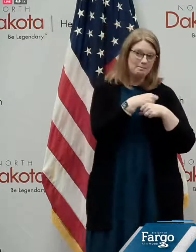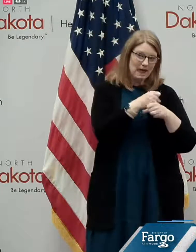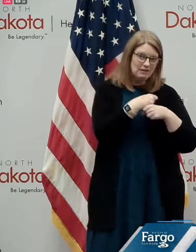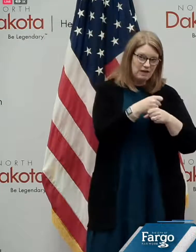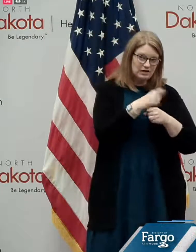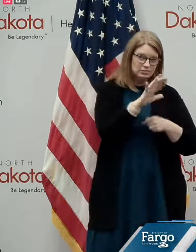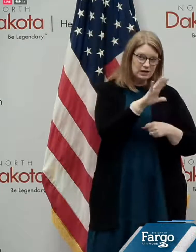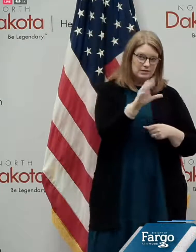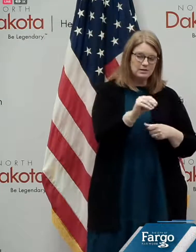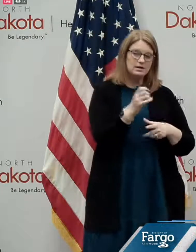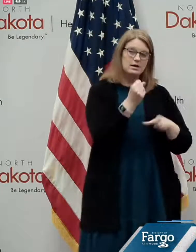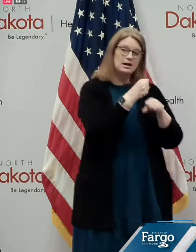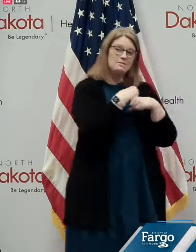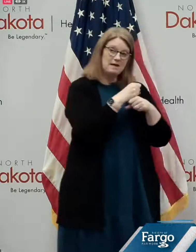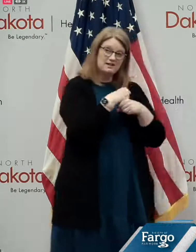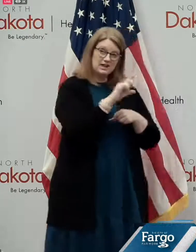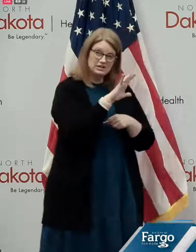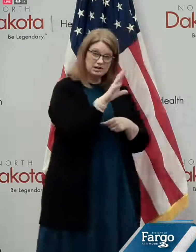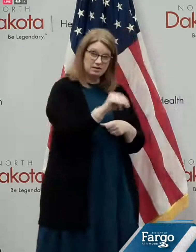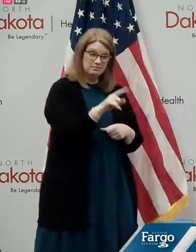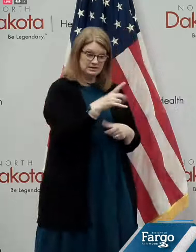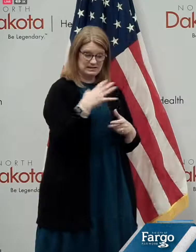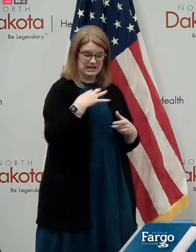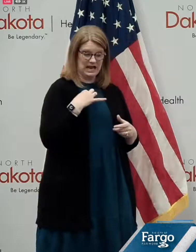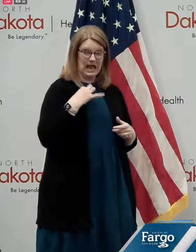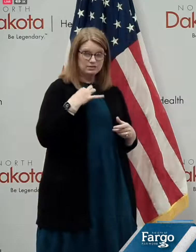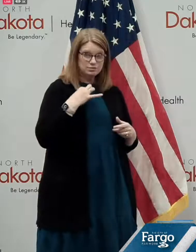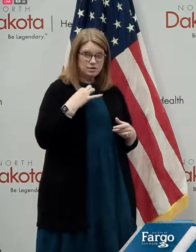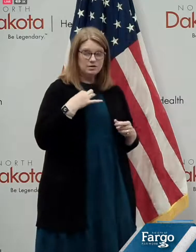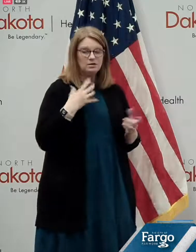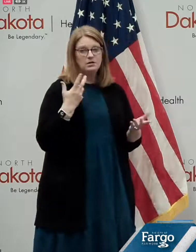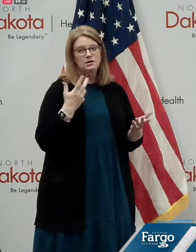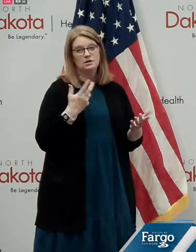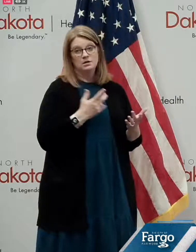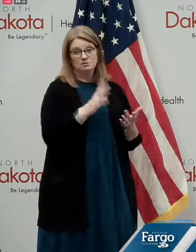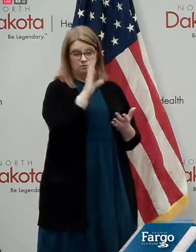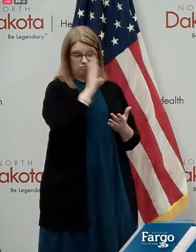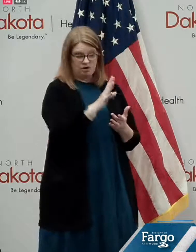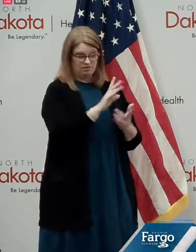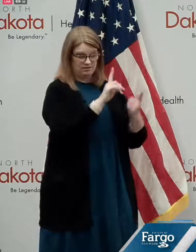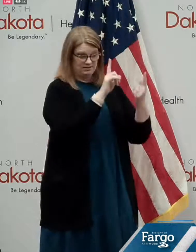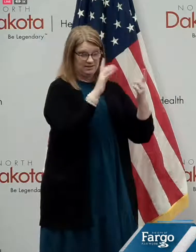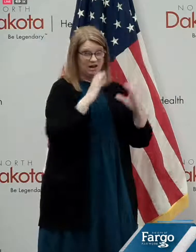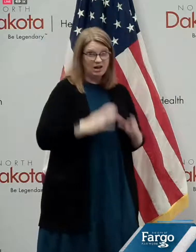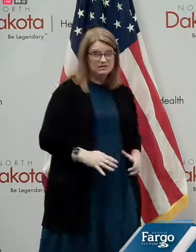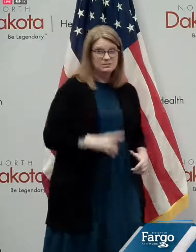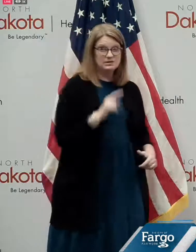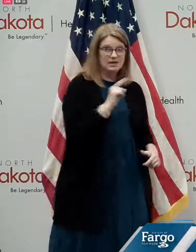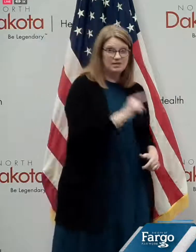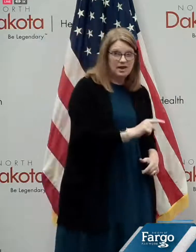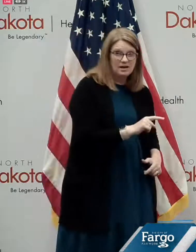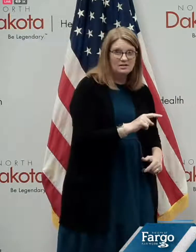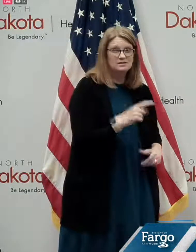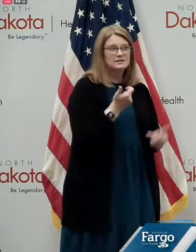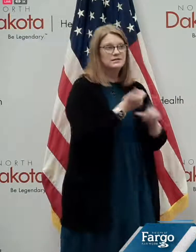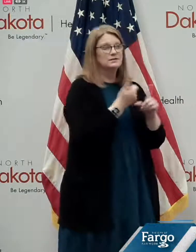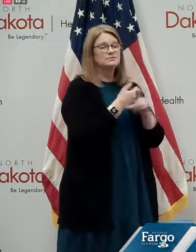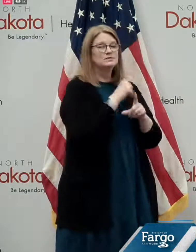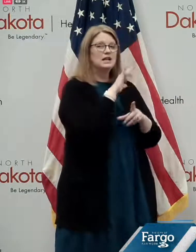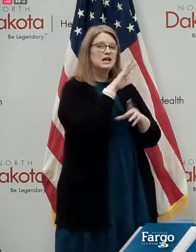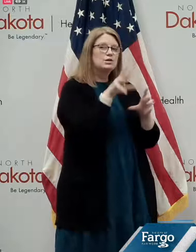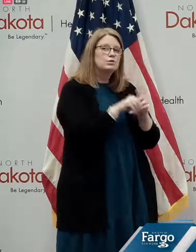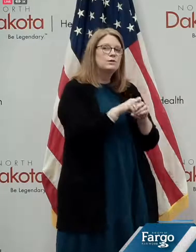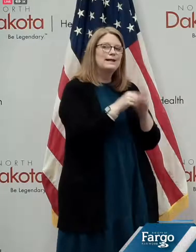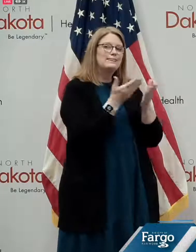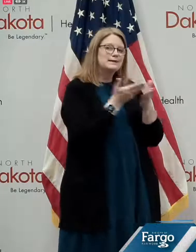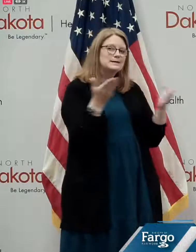companies are also eligible, even though they may not have customers directly within their marketplace. They are part of the supply chain that